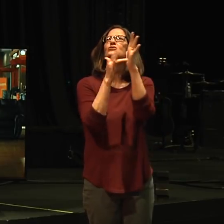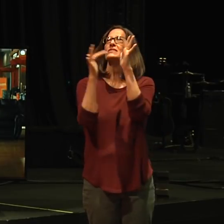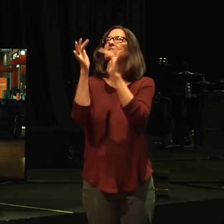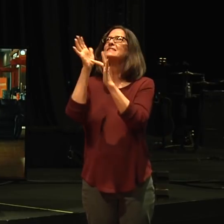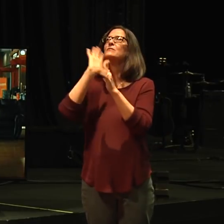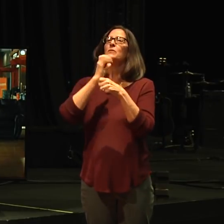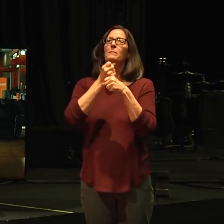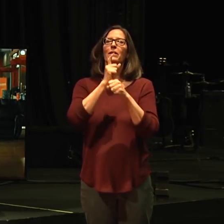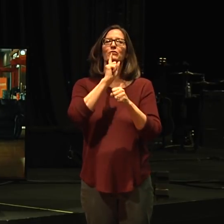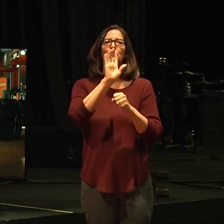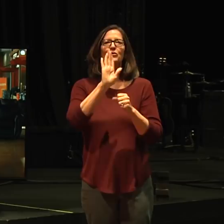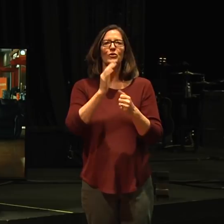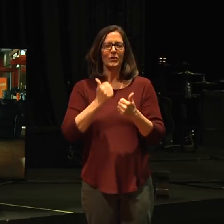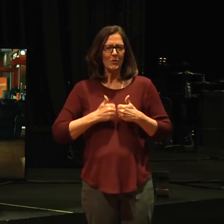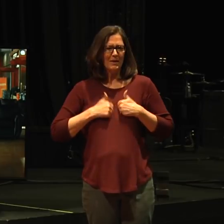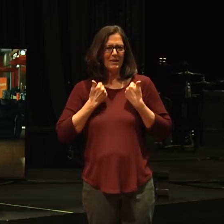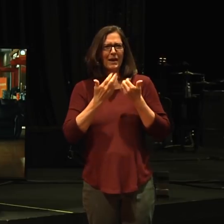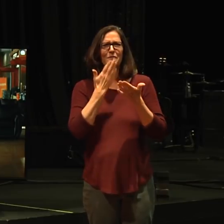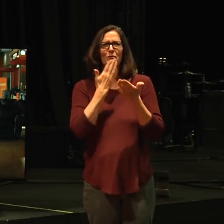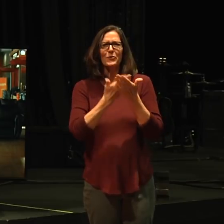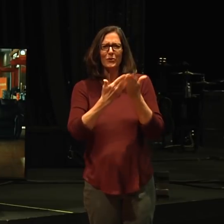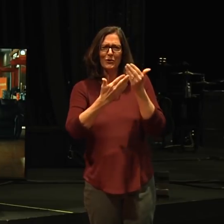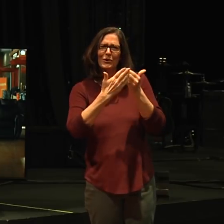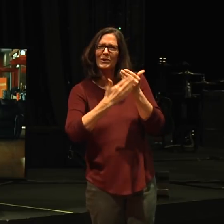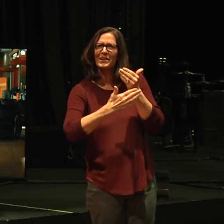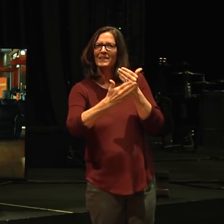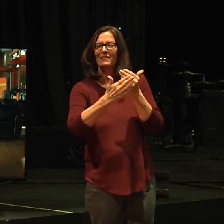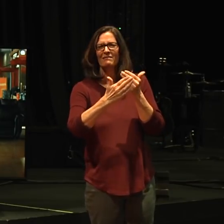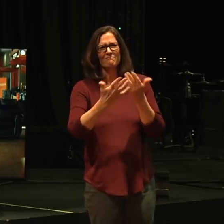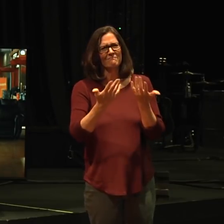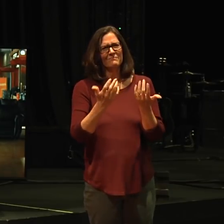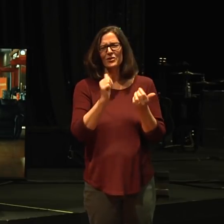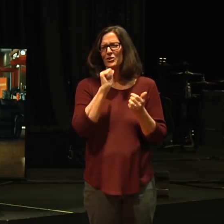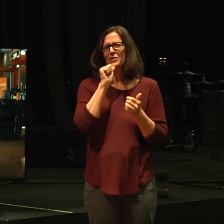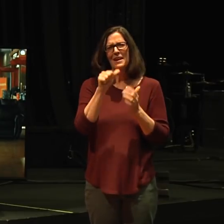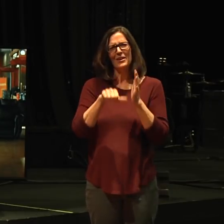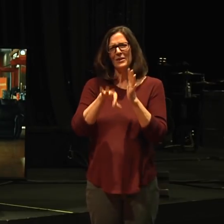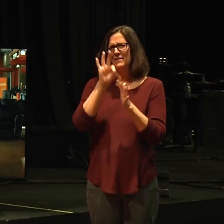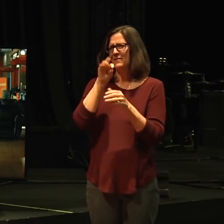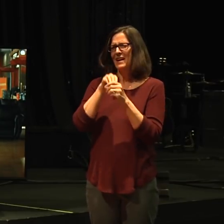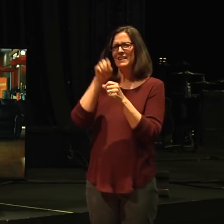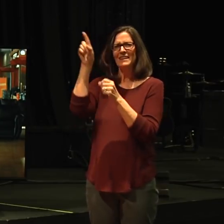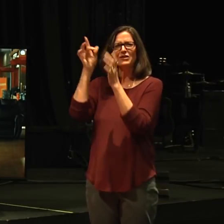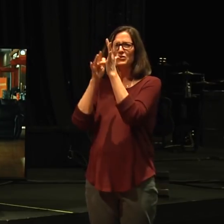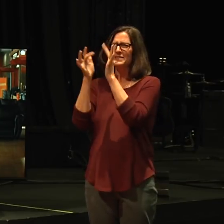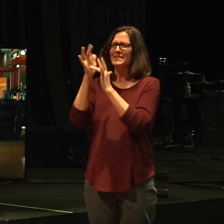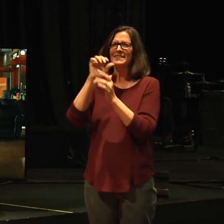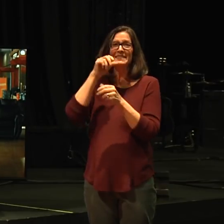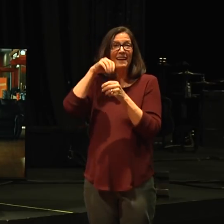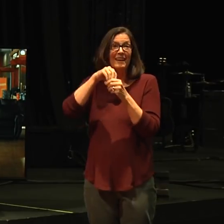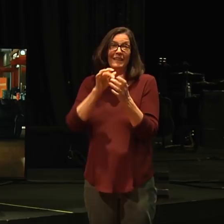only good things happen to your life and to your family. Listen, you won't find it. It's not in the Bible.